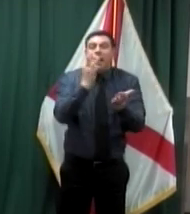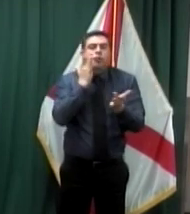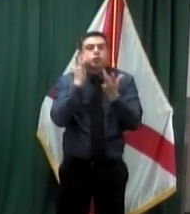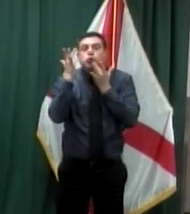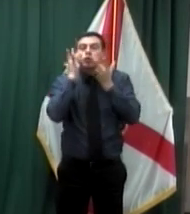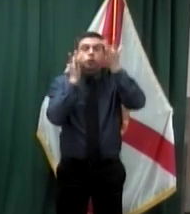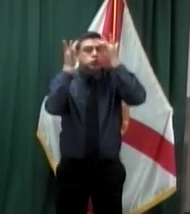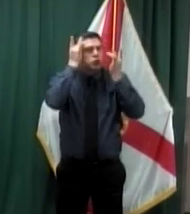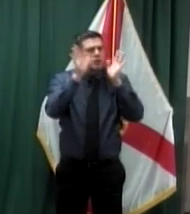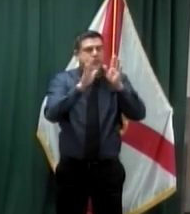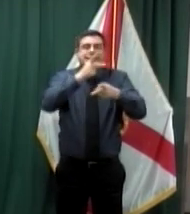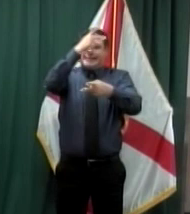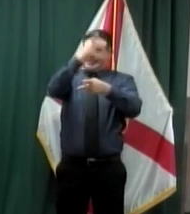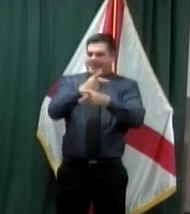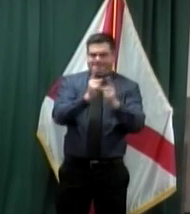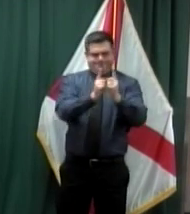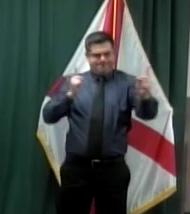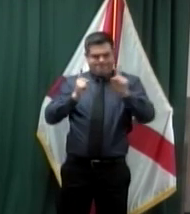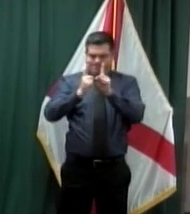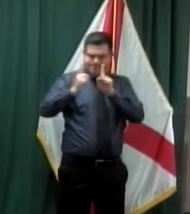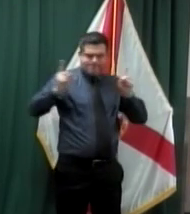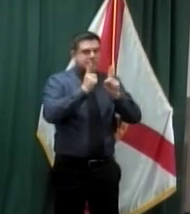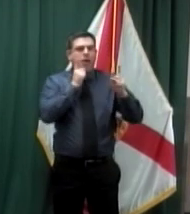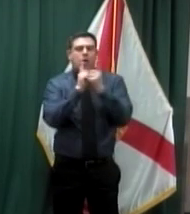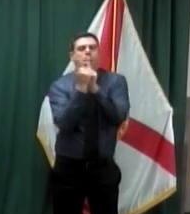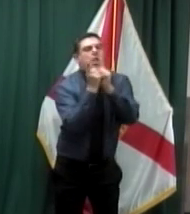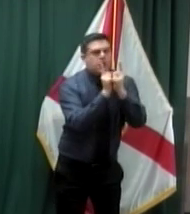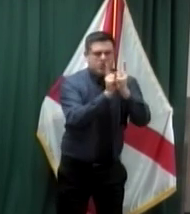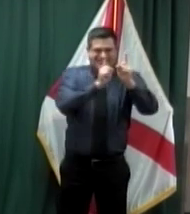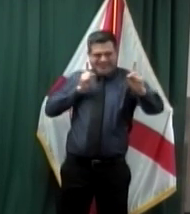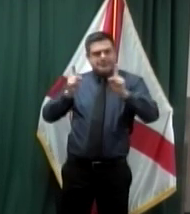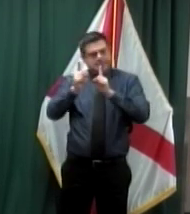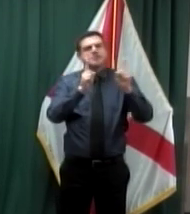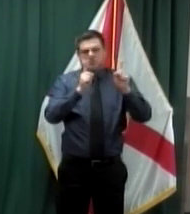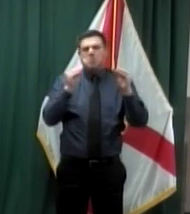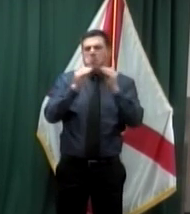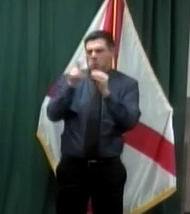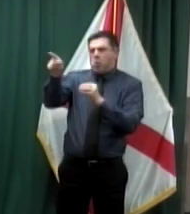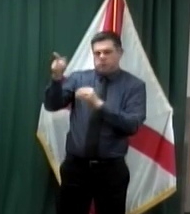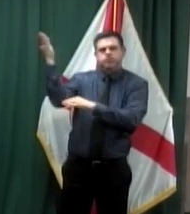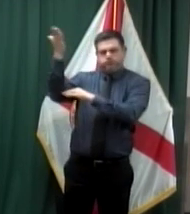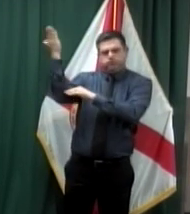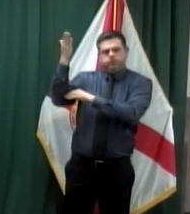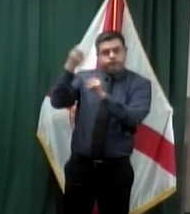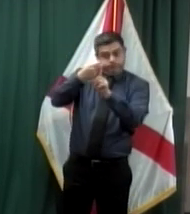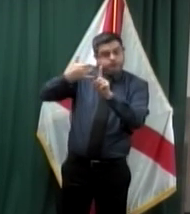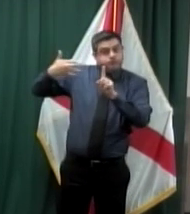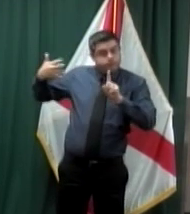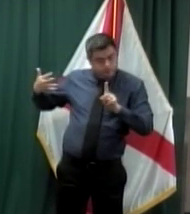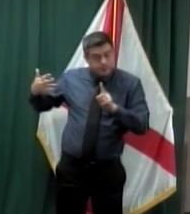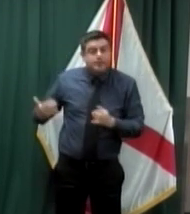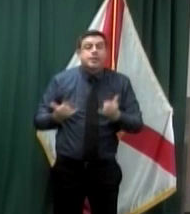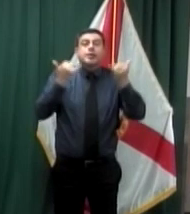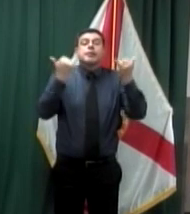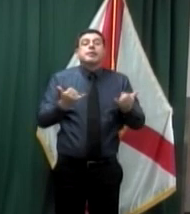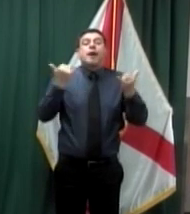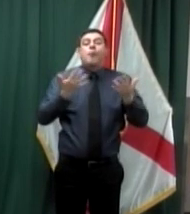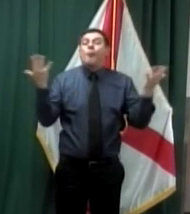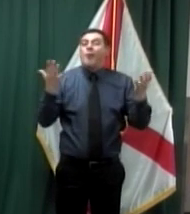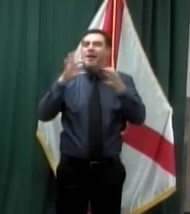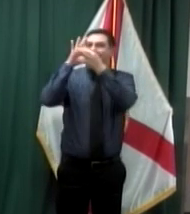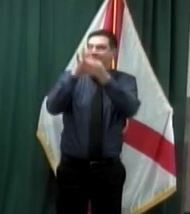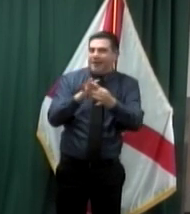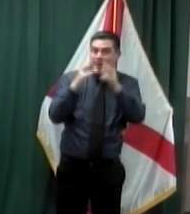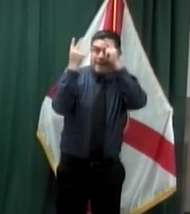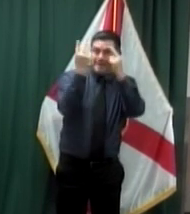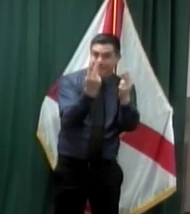will be talked about that, I'm sure, later in the press conference. I also want to talk to you about Memorial Day, which is upcoming. A lot of questions have been